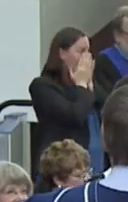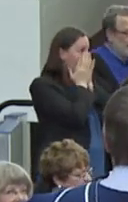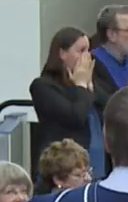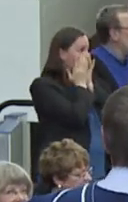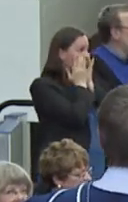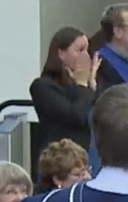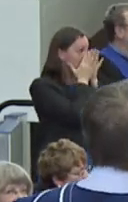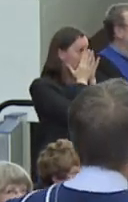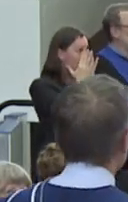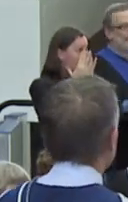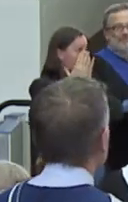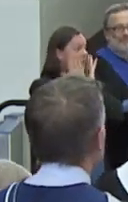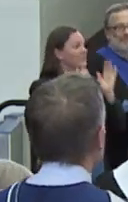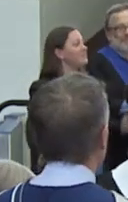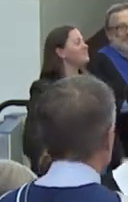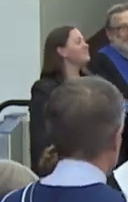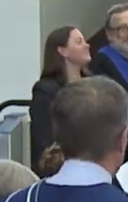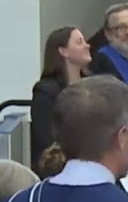That'll work.